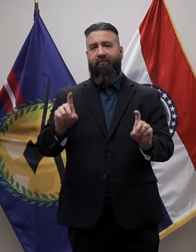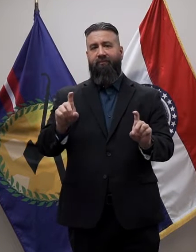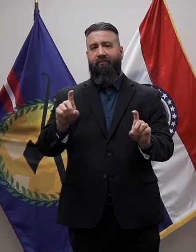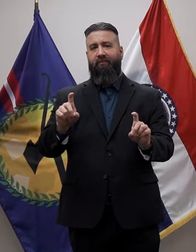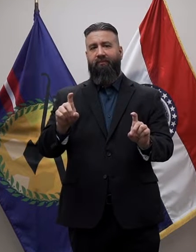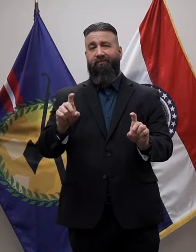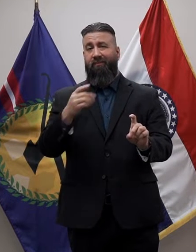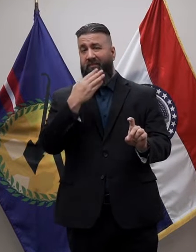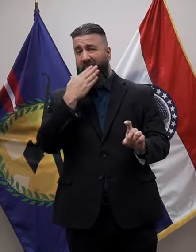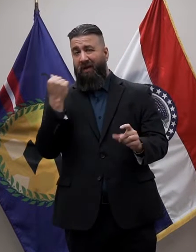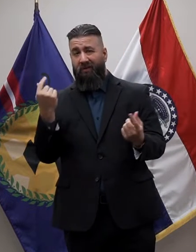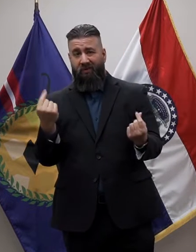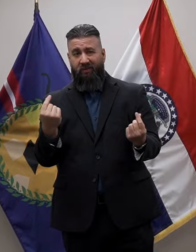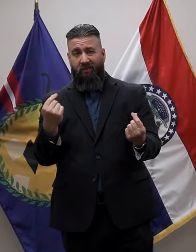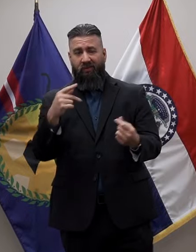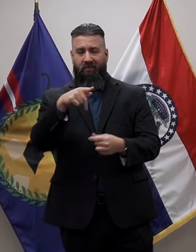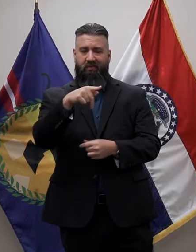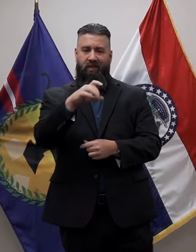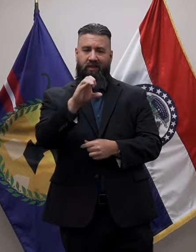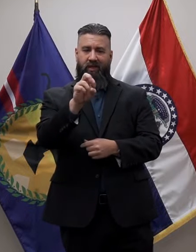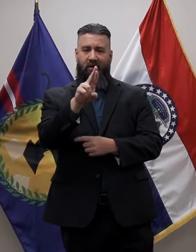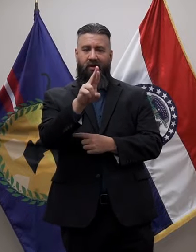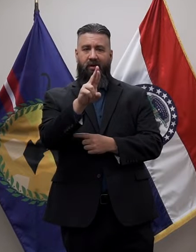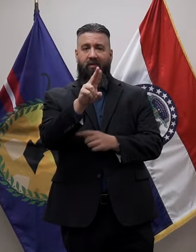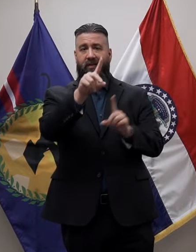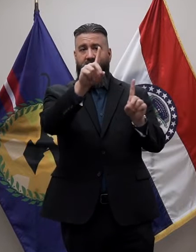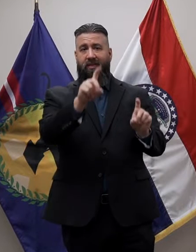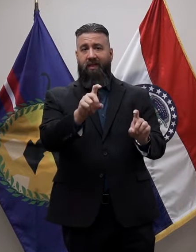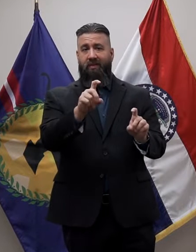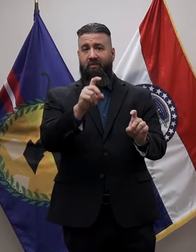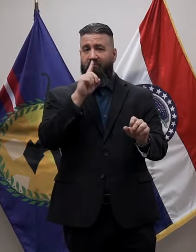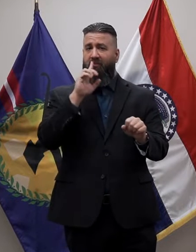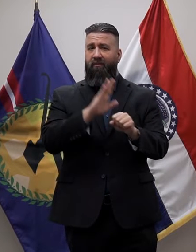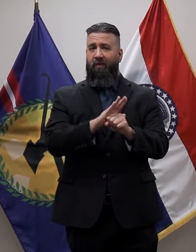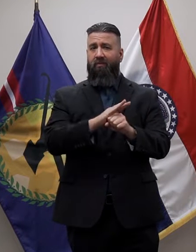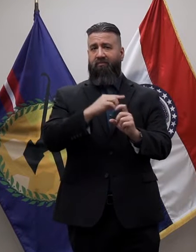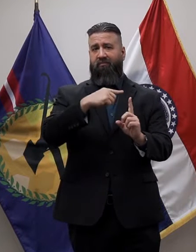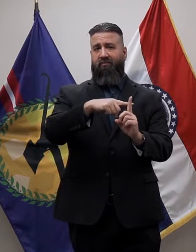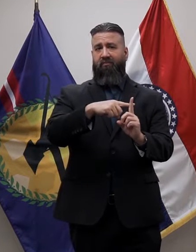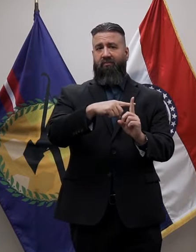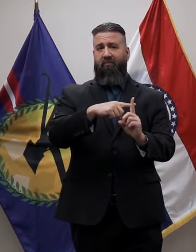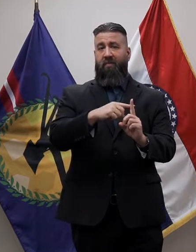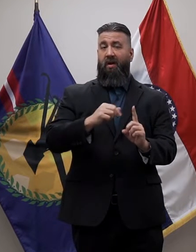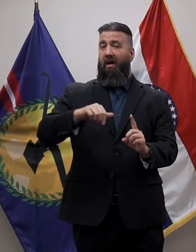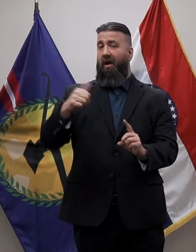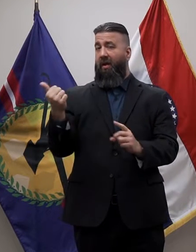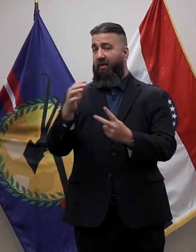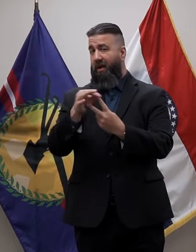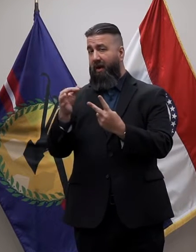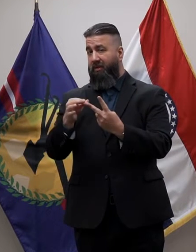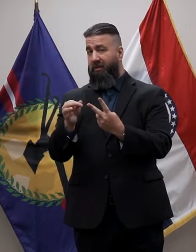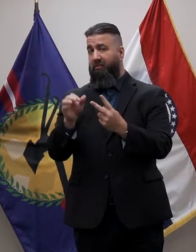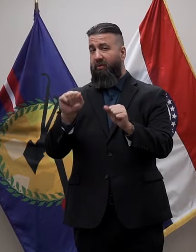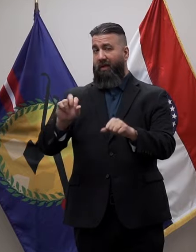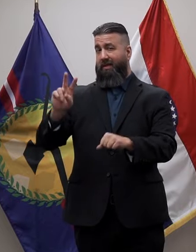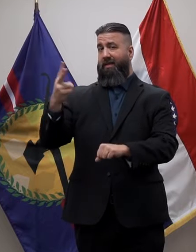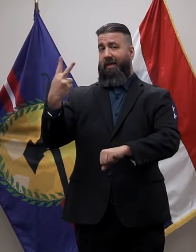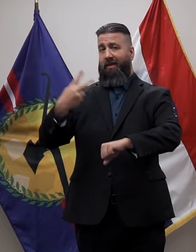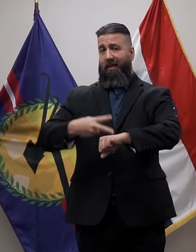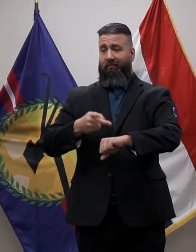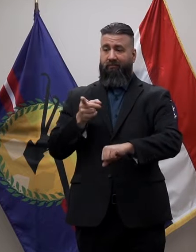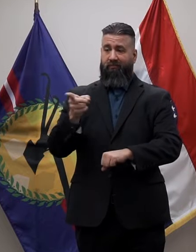PCR test to confirm, but another option is a second antigen test,